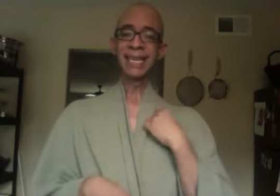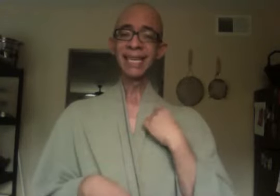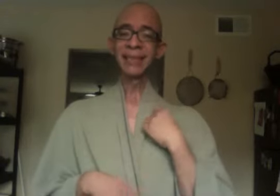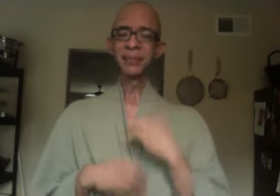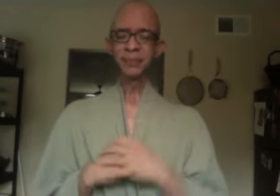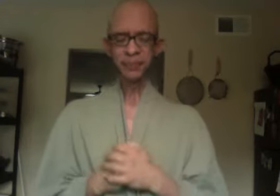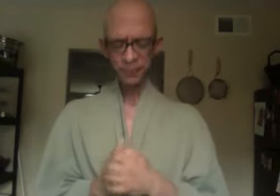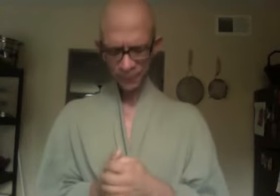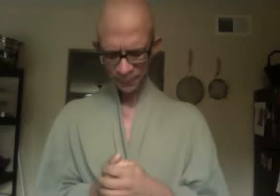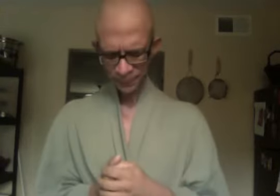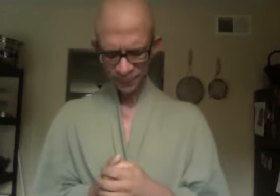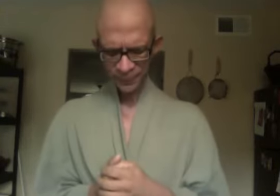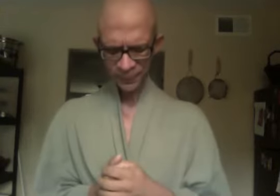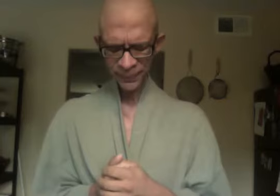skin.